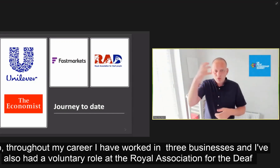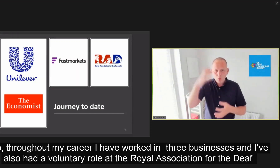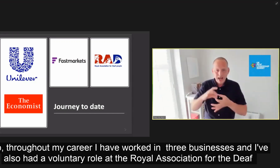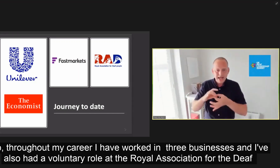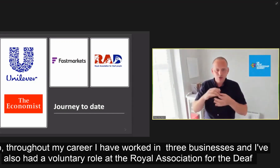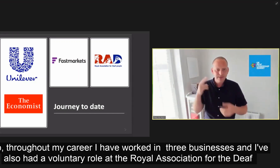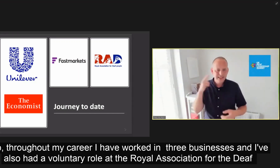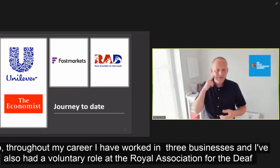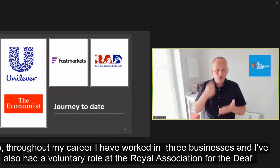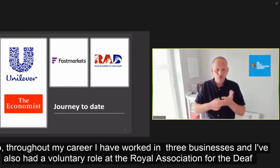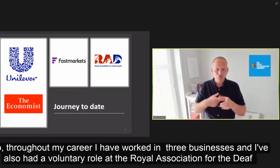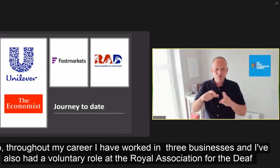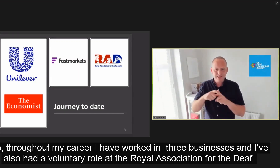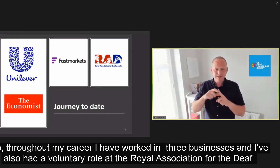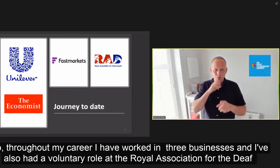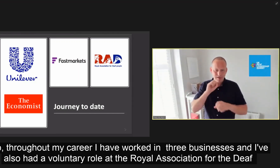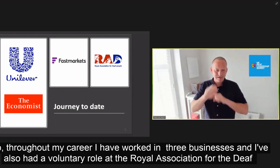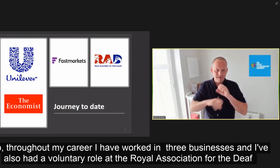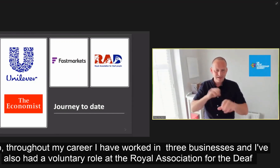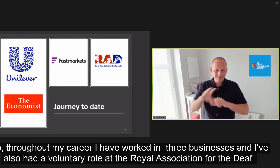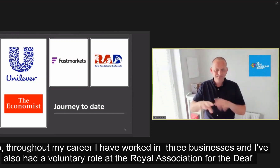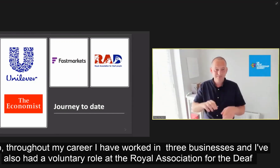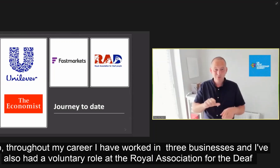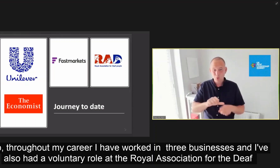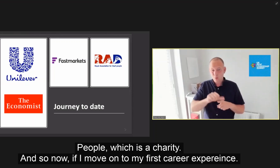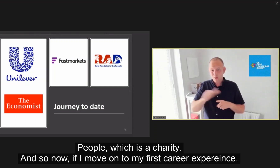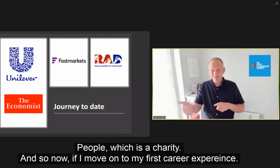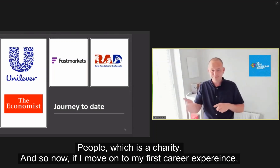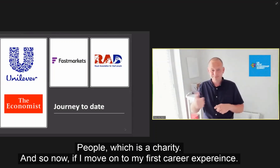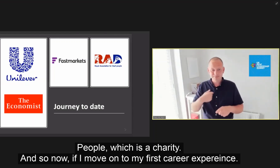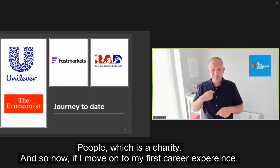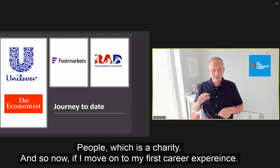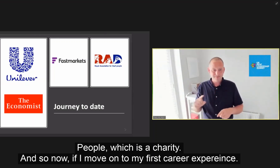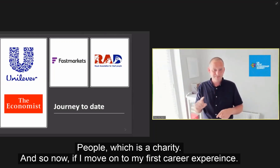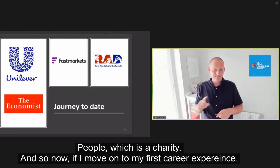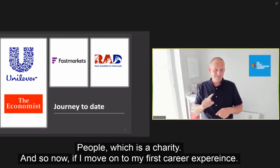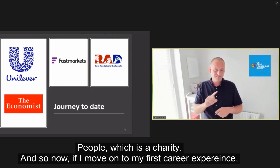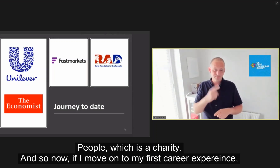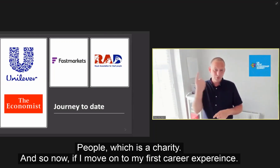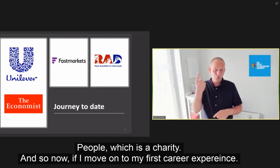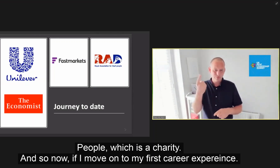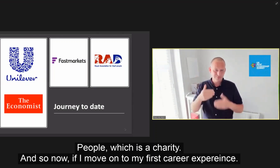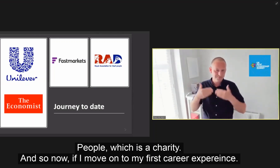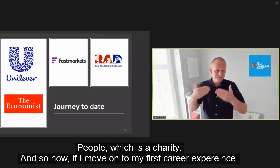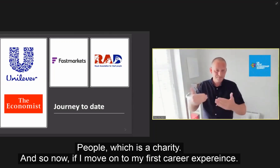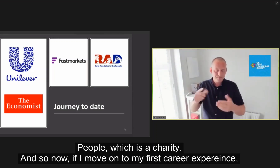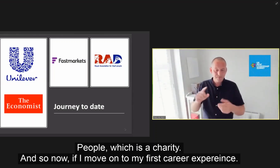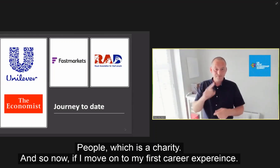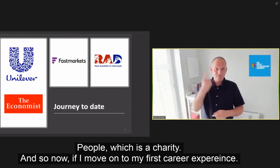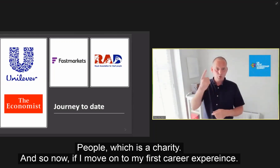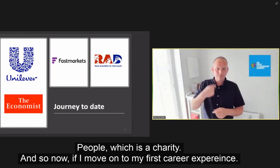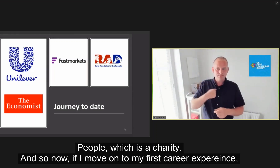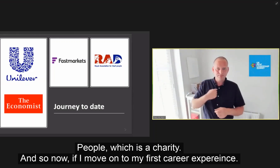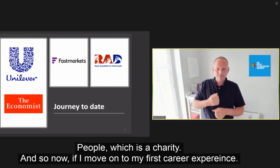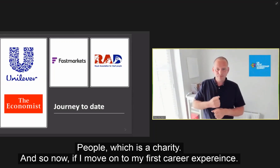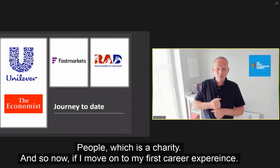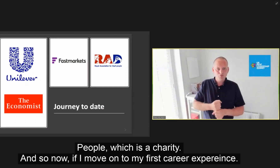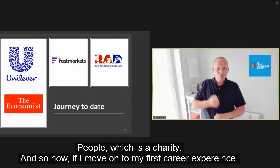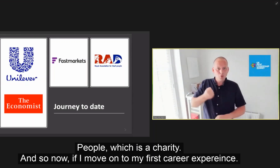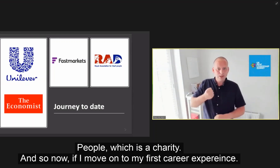voluntary role at the Royal Association for Deaf People, which is a charity. So now if I move on to my first